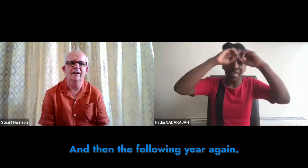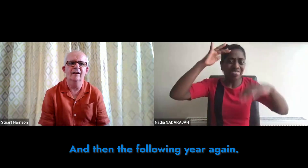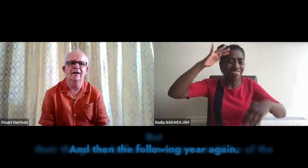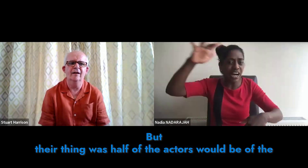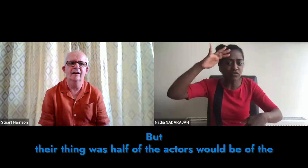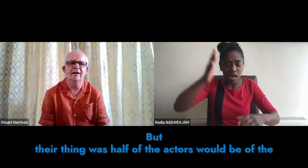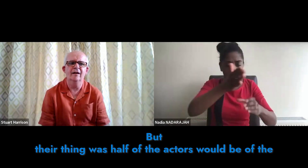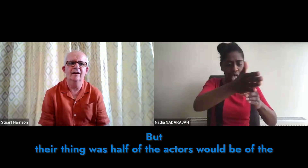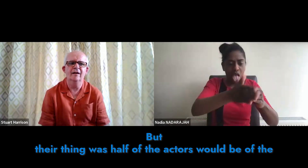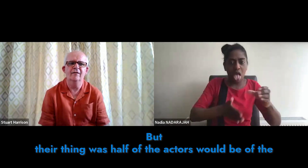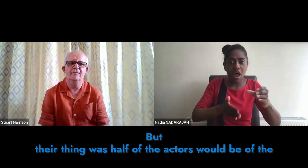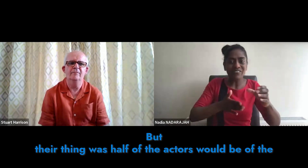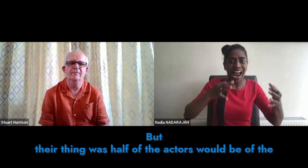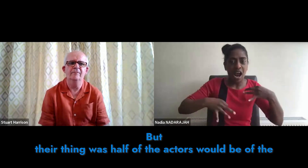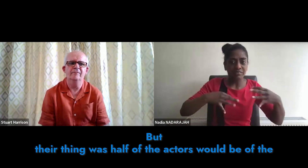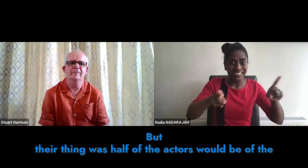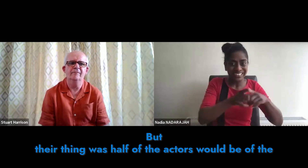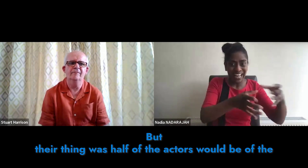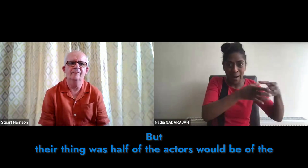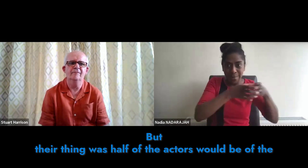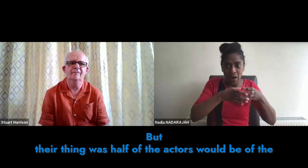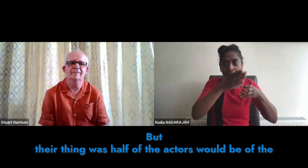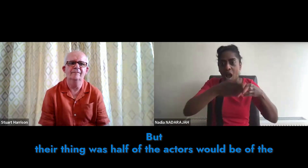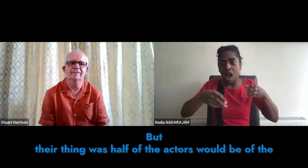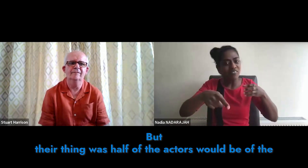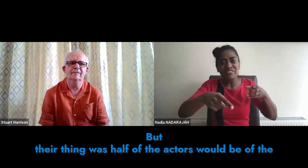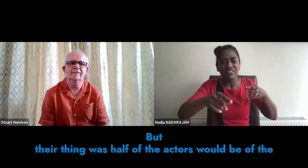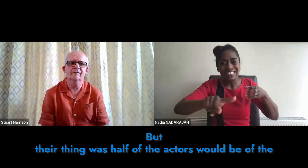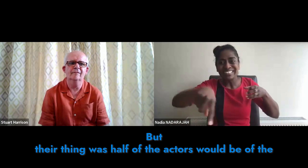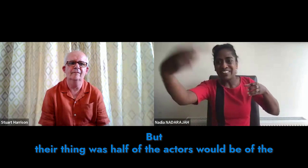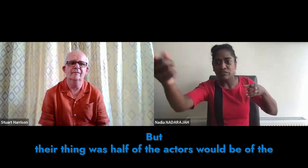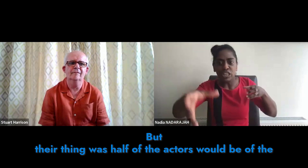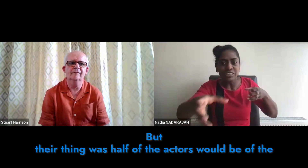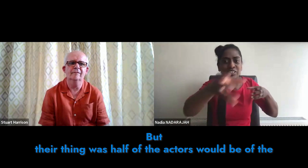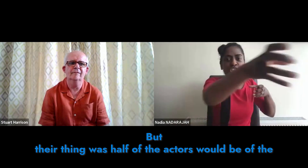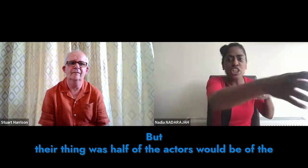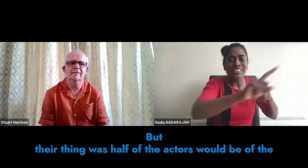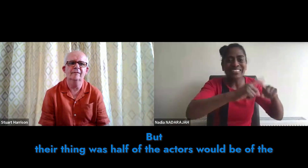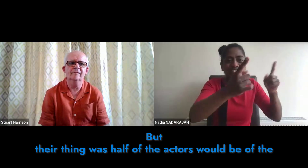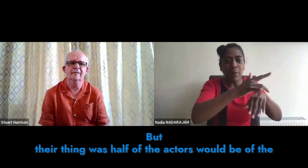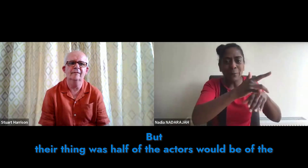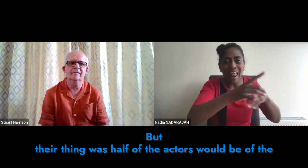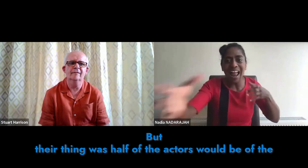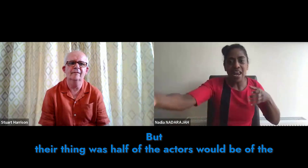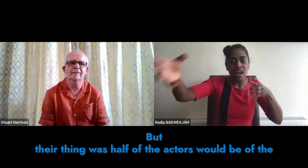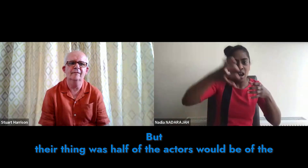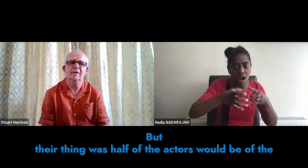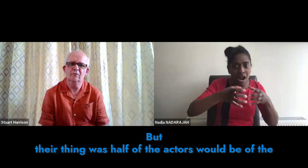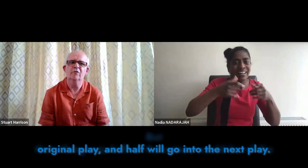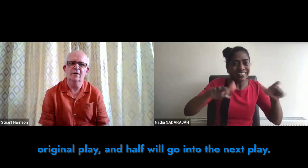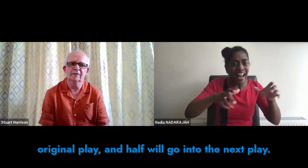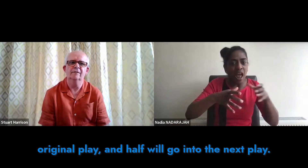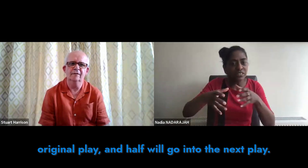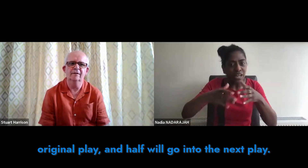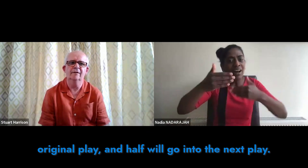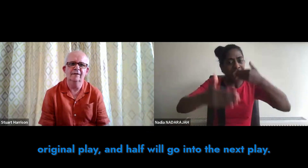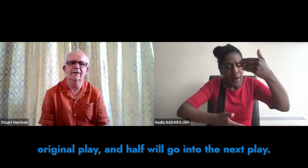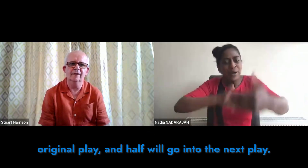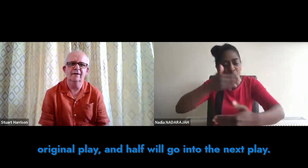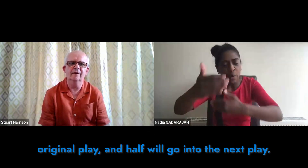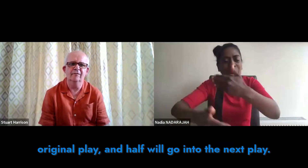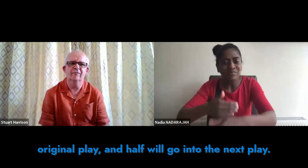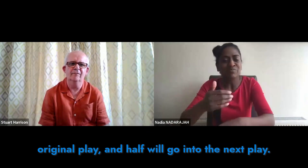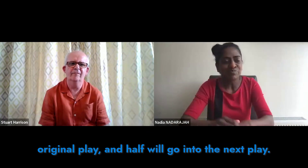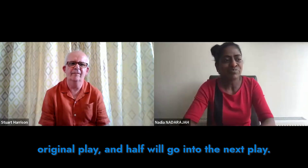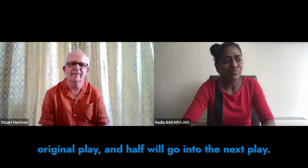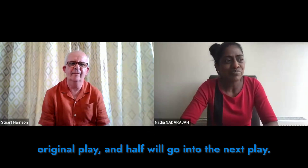again, but their thing was half of the actors would be of the original play and